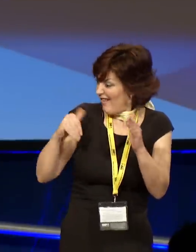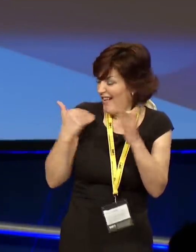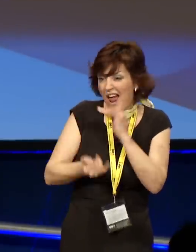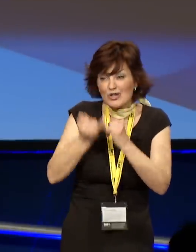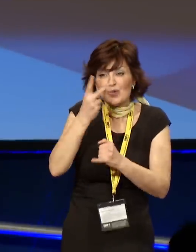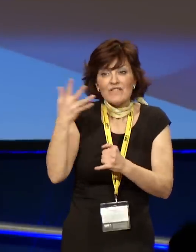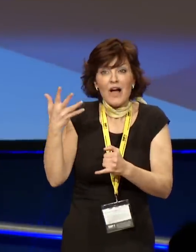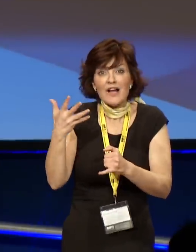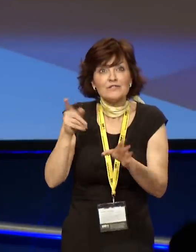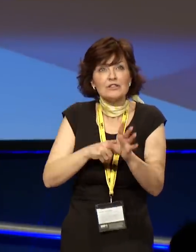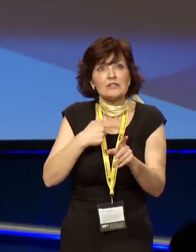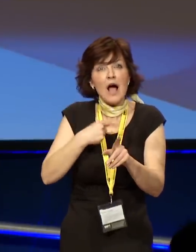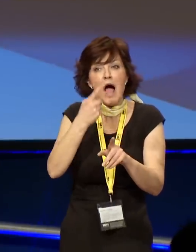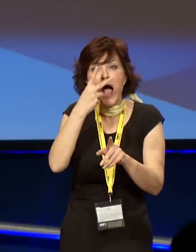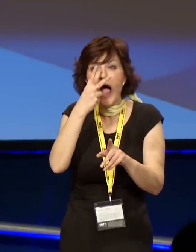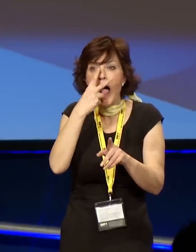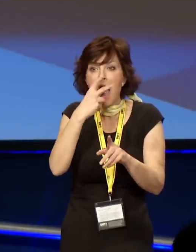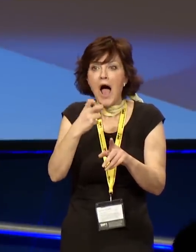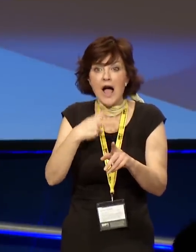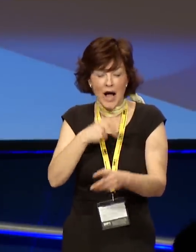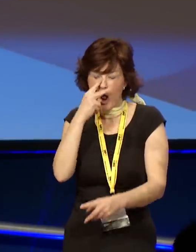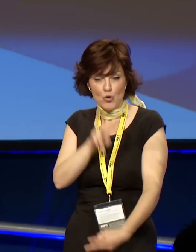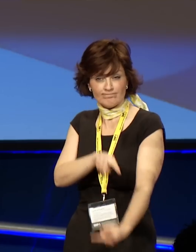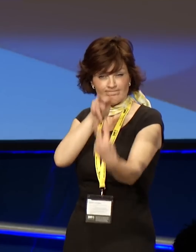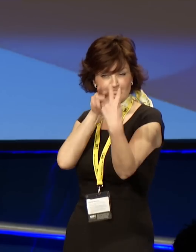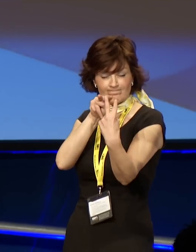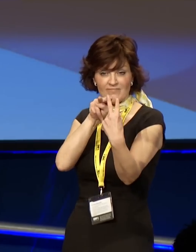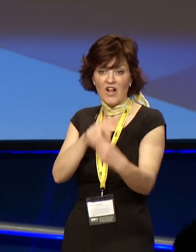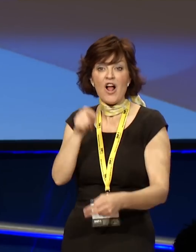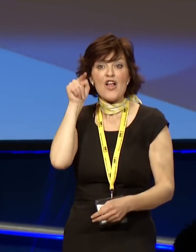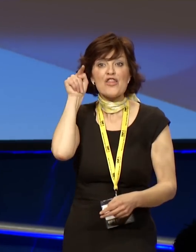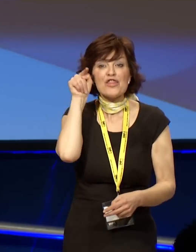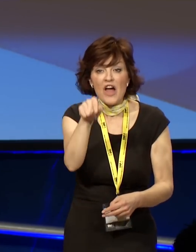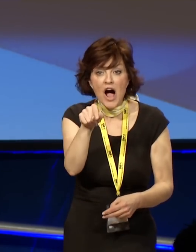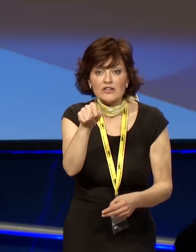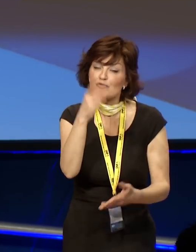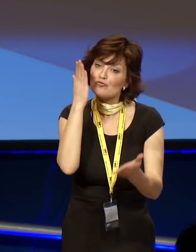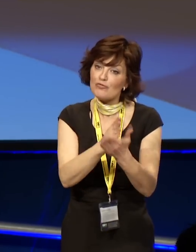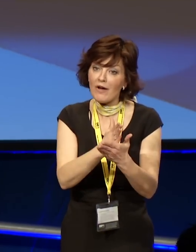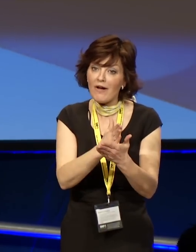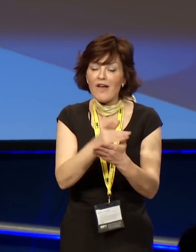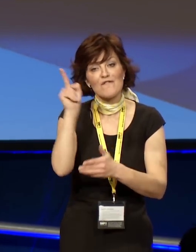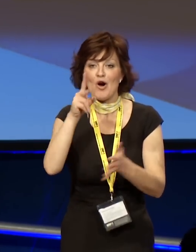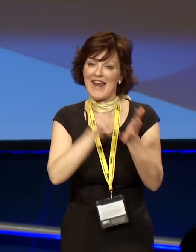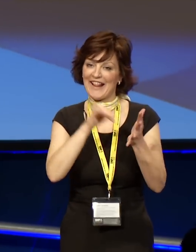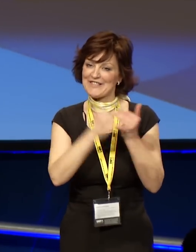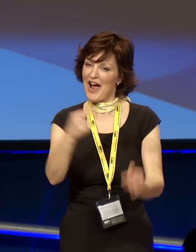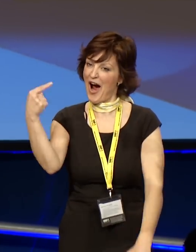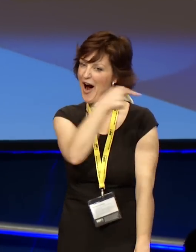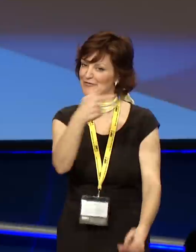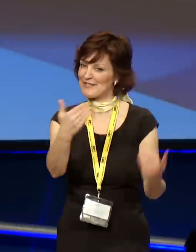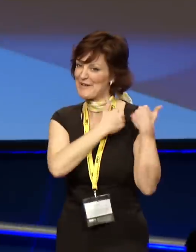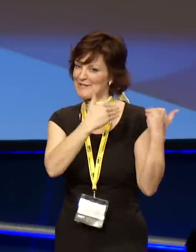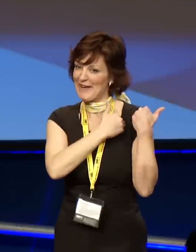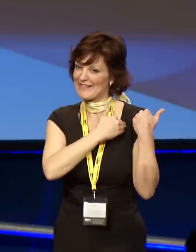25 years. I can look that interviewer straight in the eye and say, that is a matter for Nicola Sturgeon.